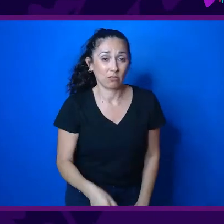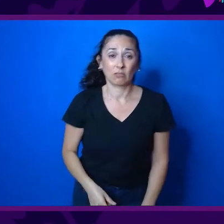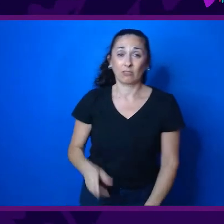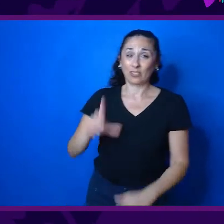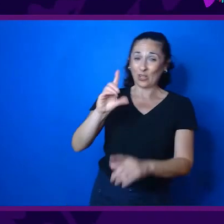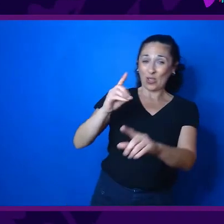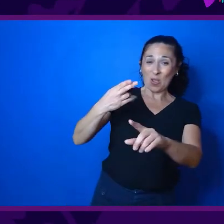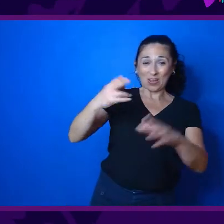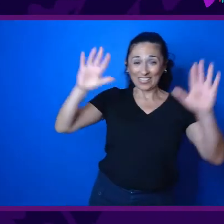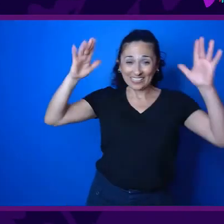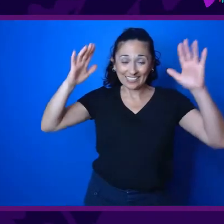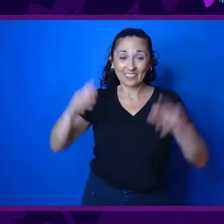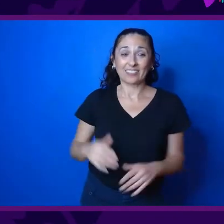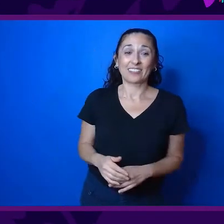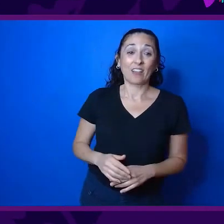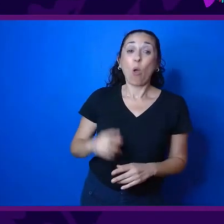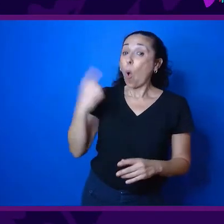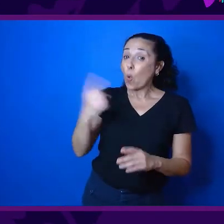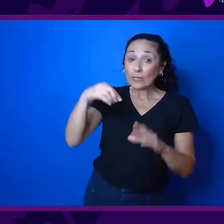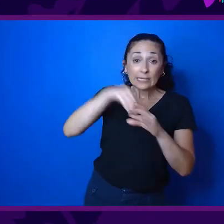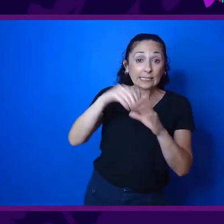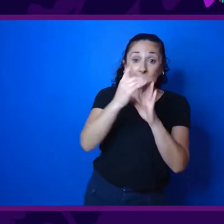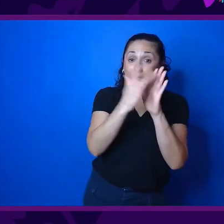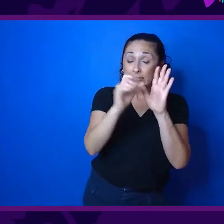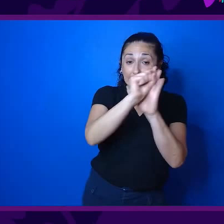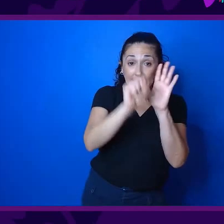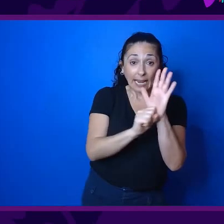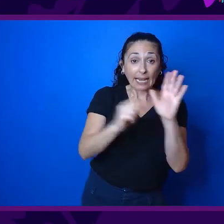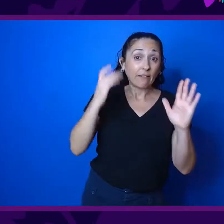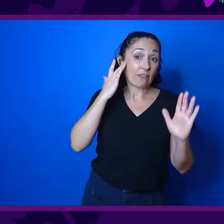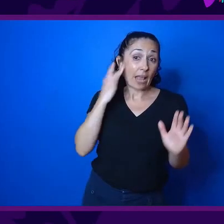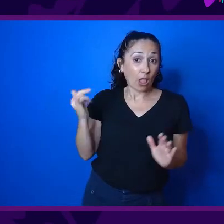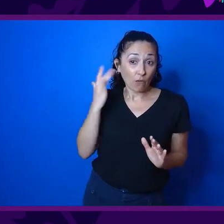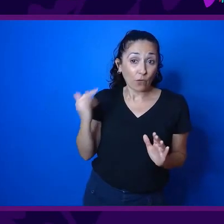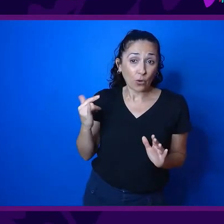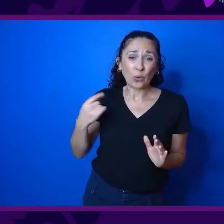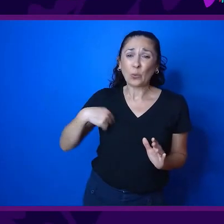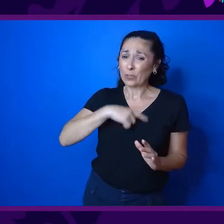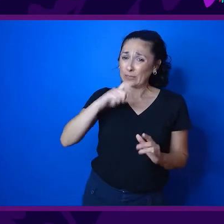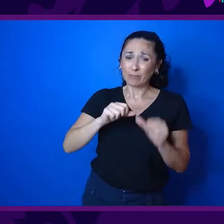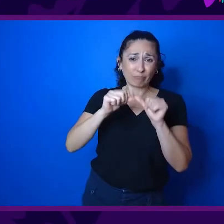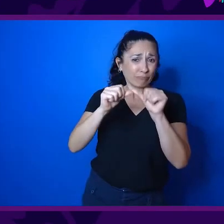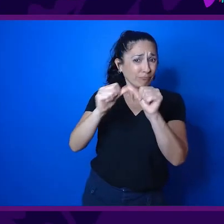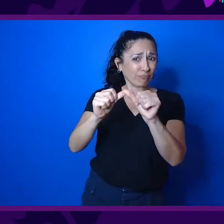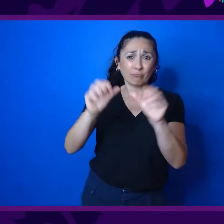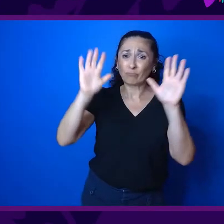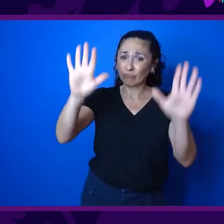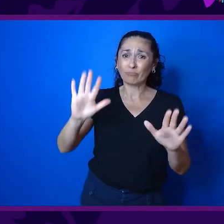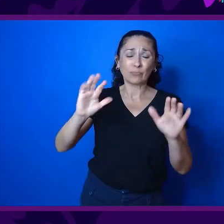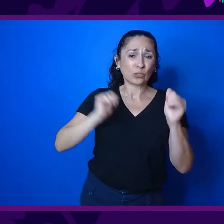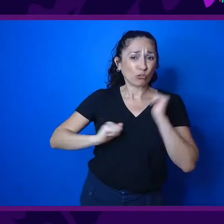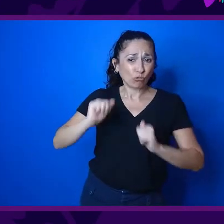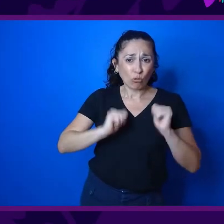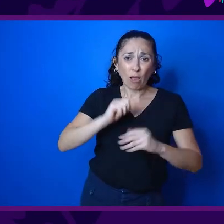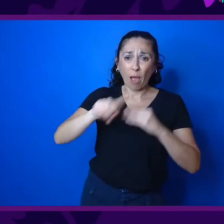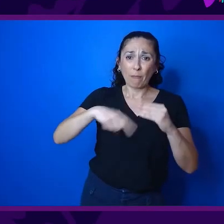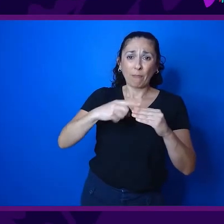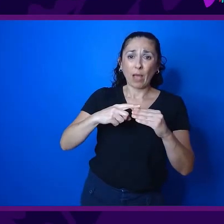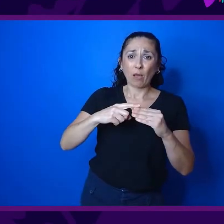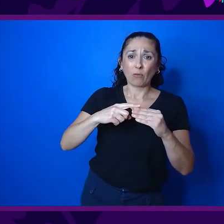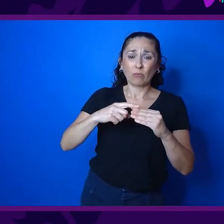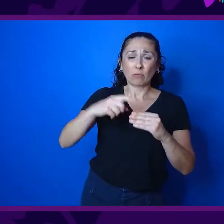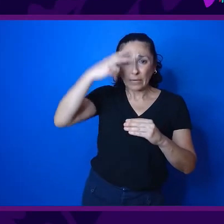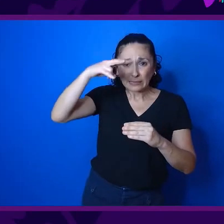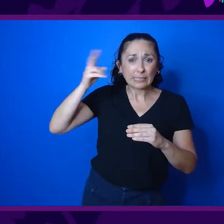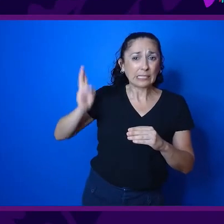Only in California. So we have to continue to be making more great movies like Penny Dreadful so we can get this information out to everybody so people will